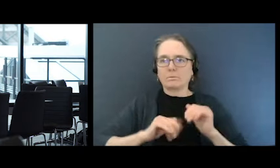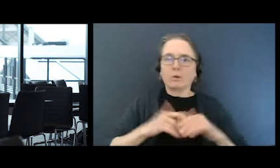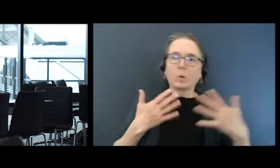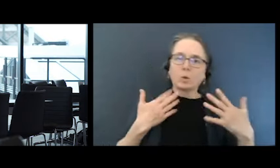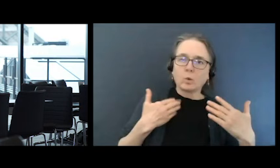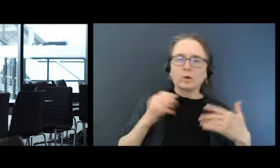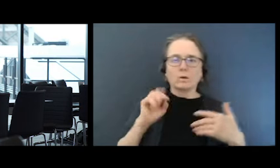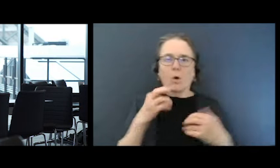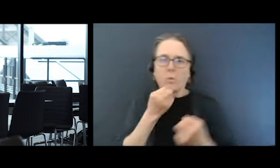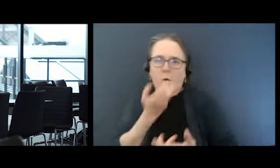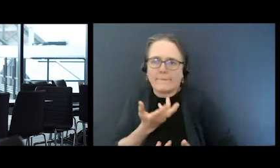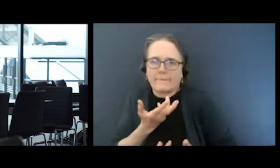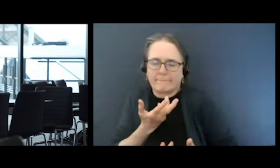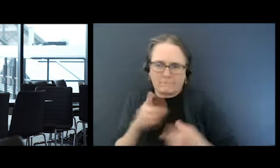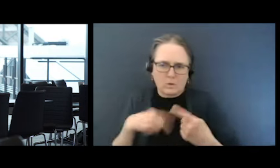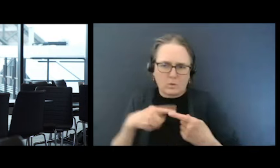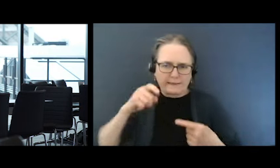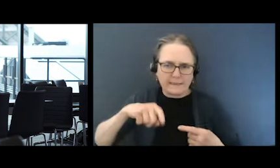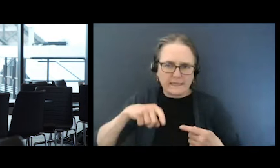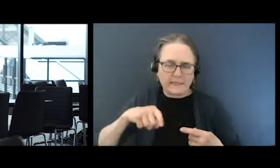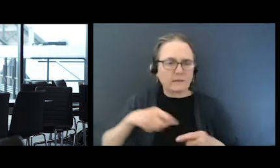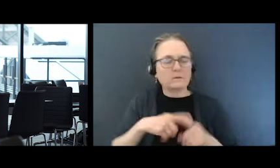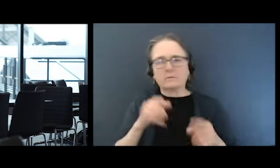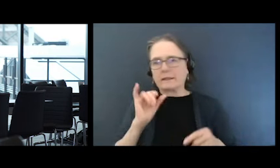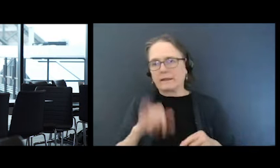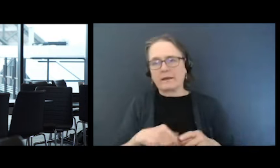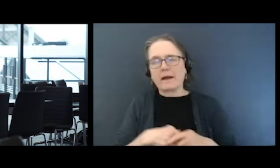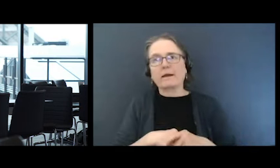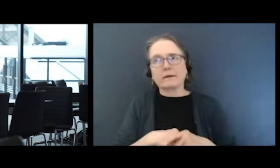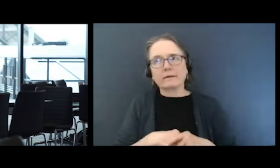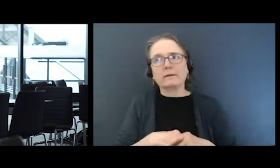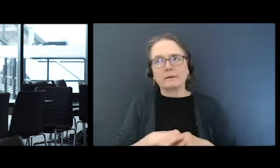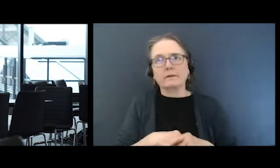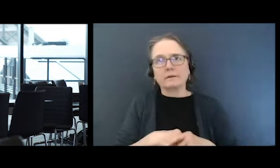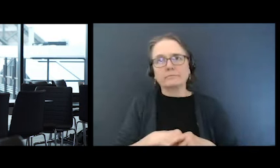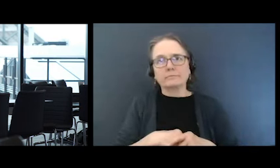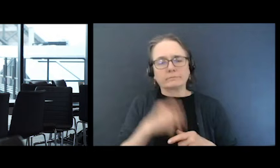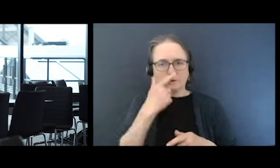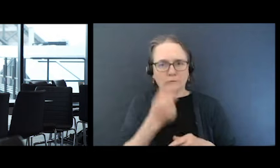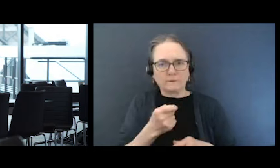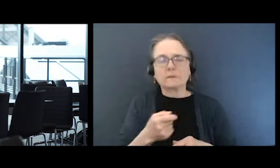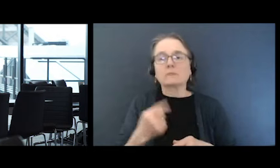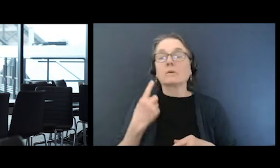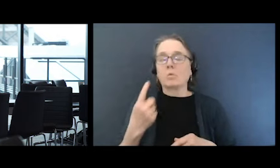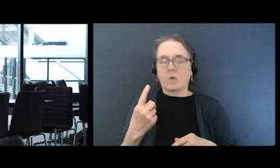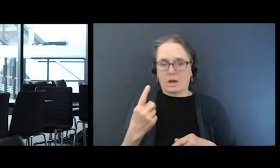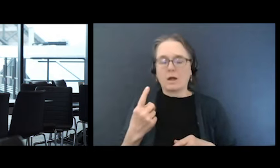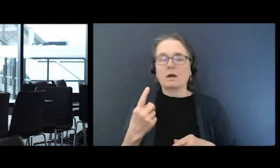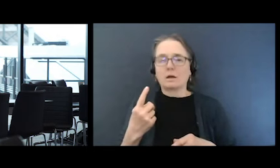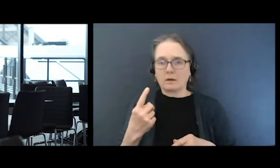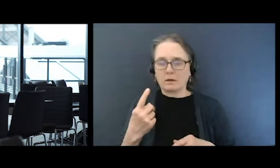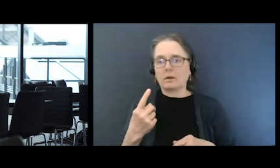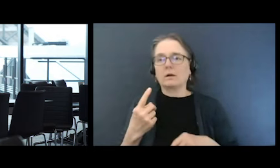like everything, there's not a monolith. And there was one block where I was doing mutual aid where I'd say at least 40% of